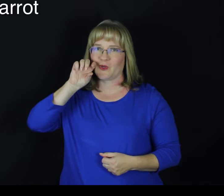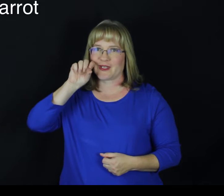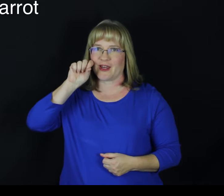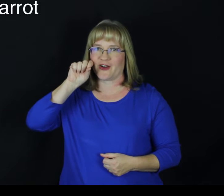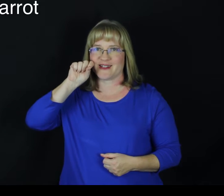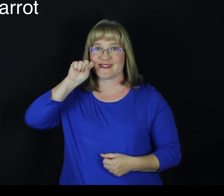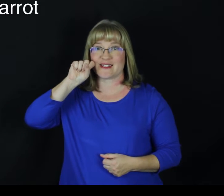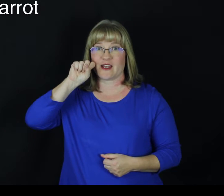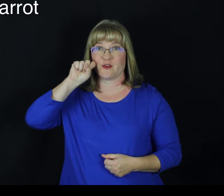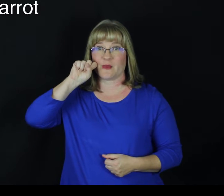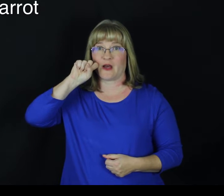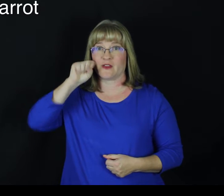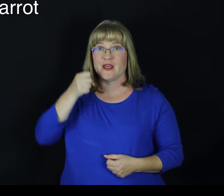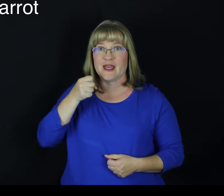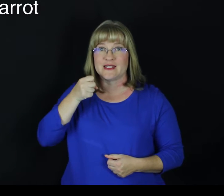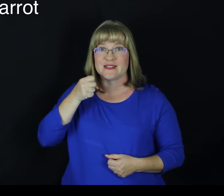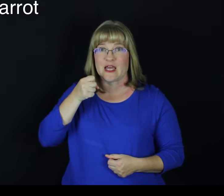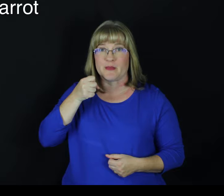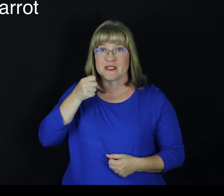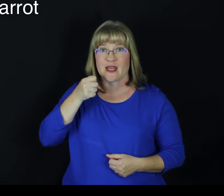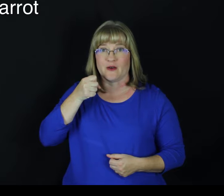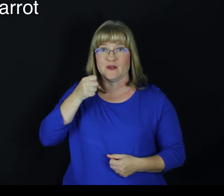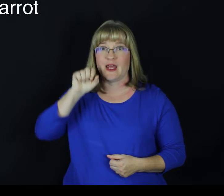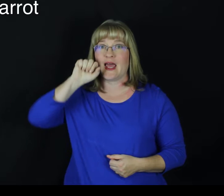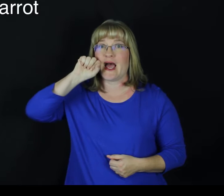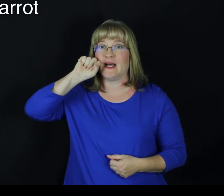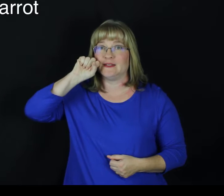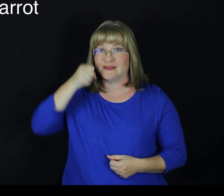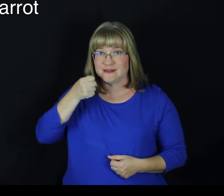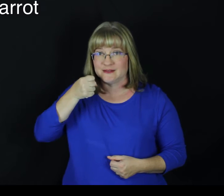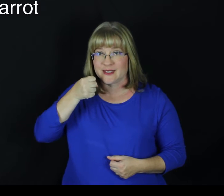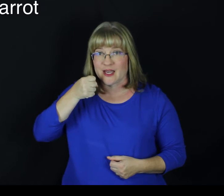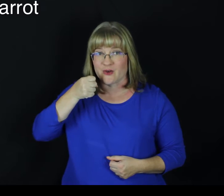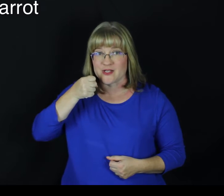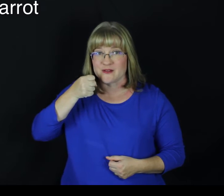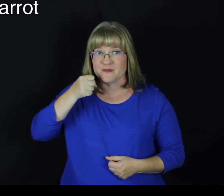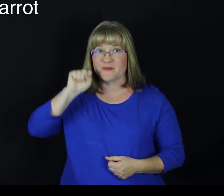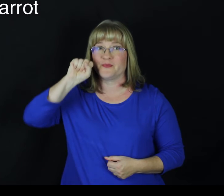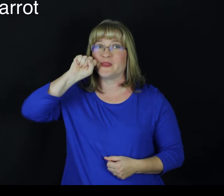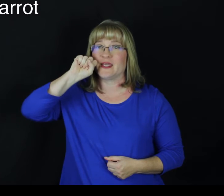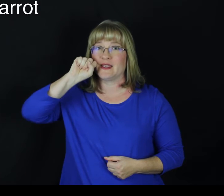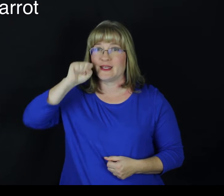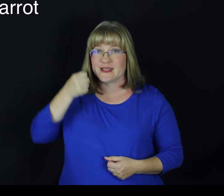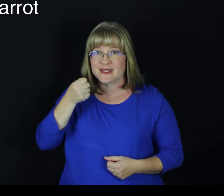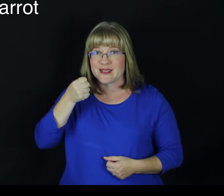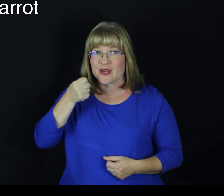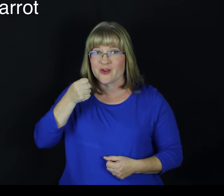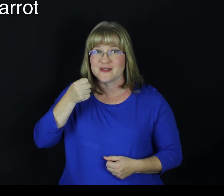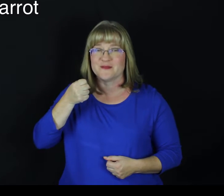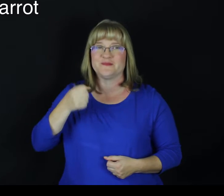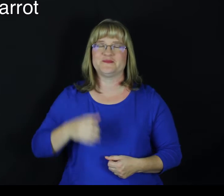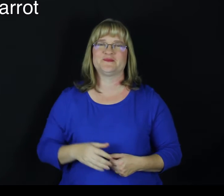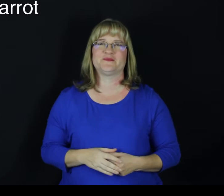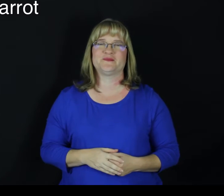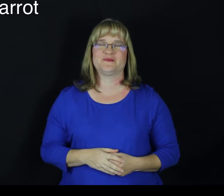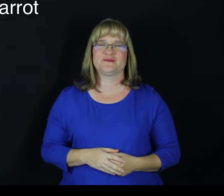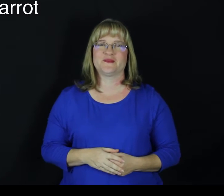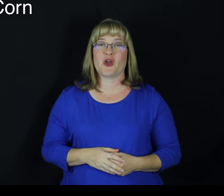a carrot at the side of your mouth and snap it down. Carrot. Carrot.